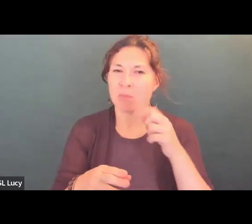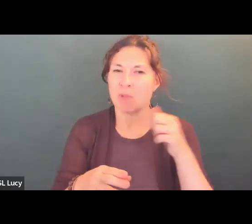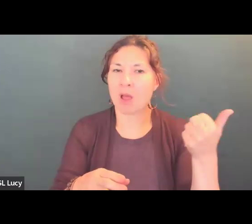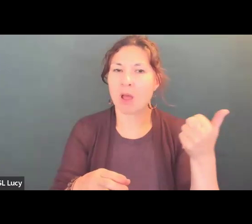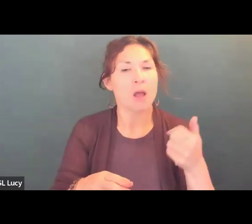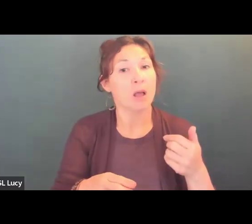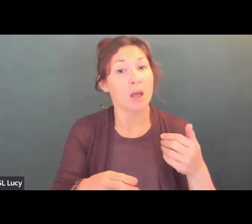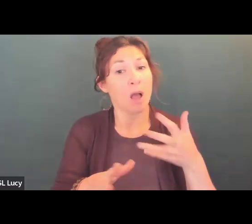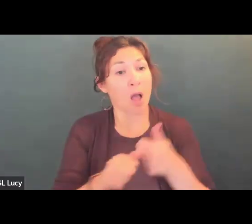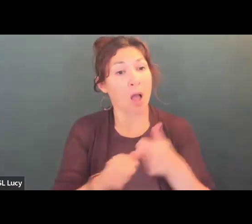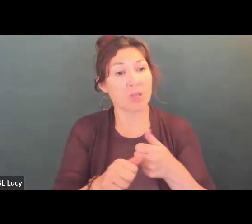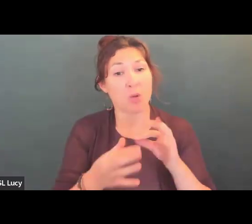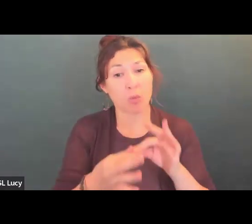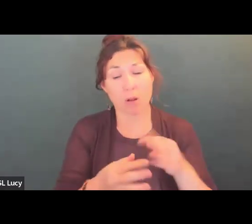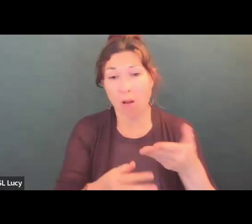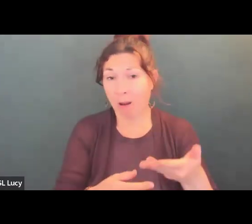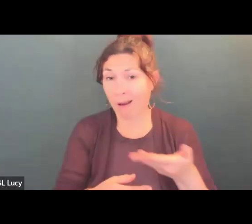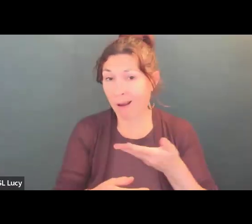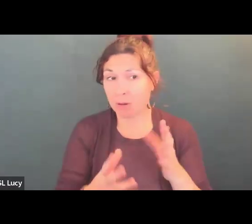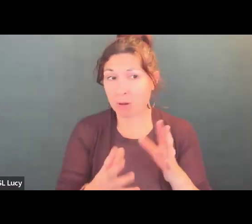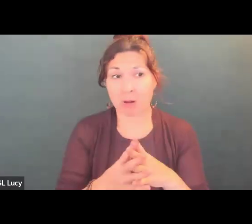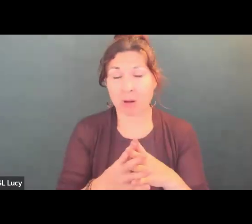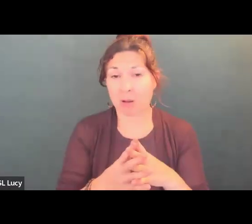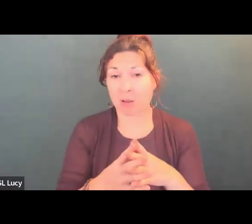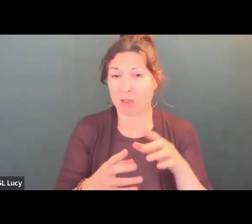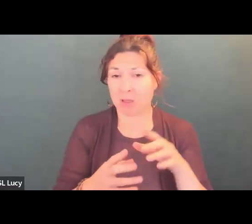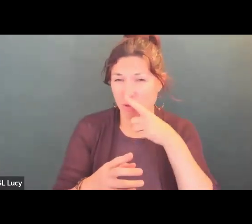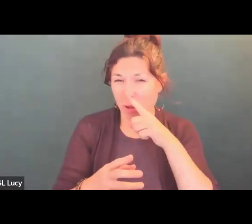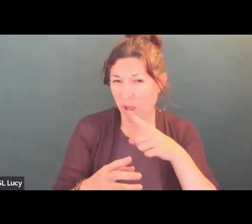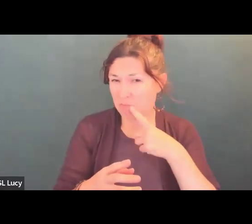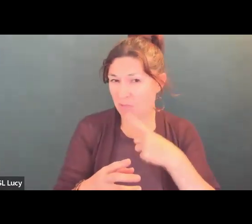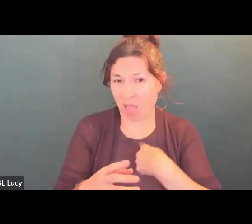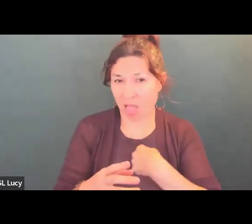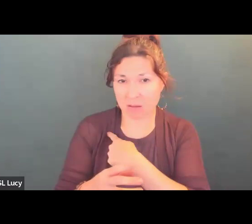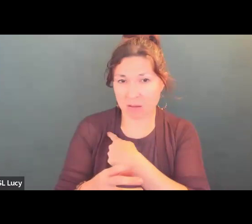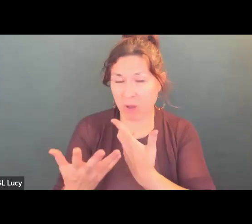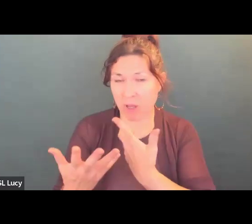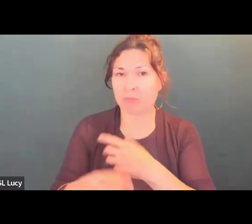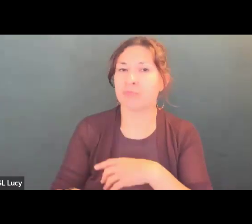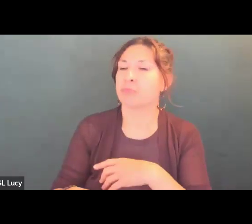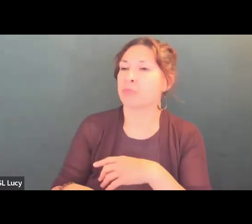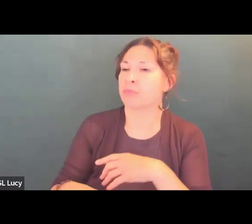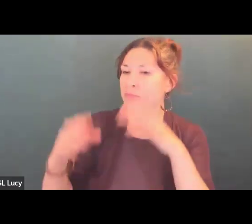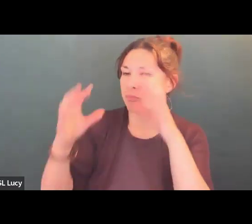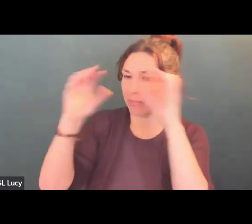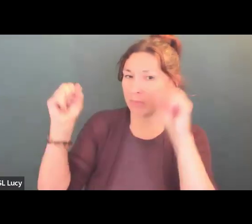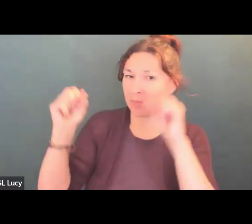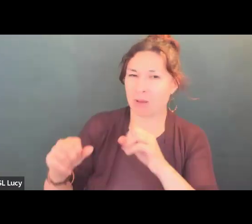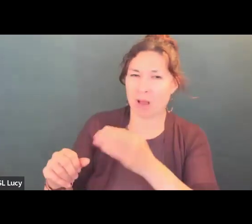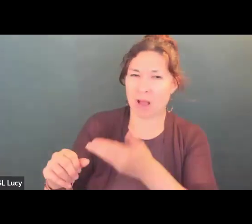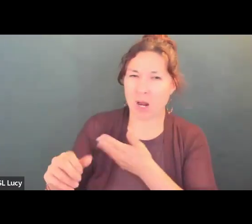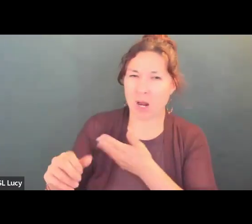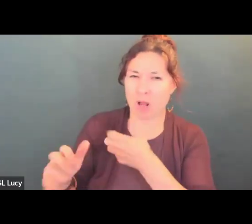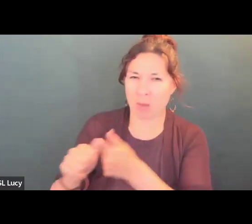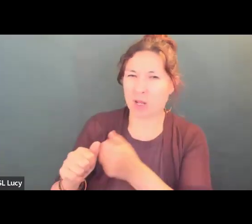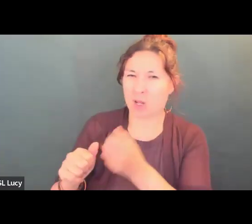which wasn't included today, but can you bring that forward? So the hiring update will happen on, I think it's the first school committee meeting in